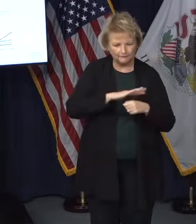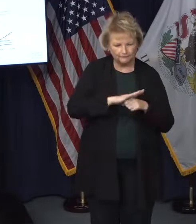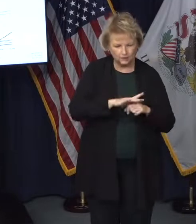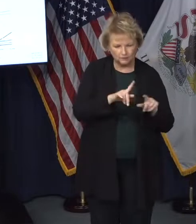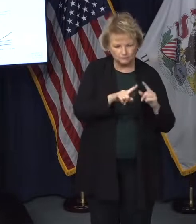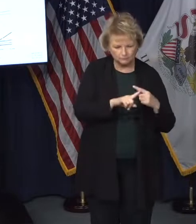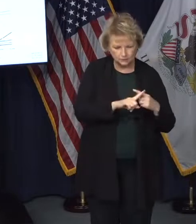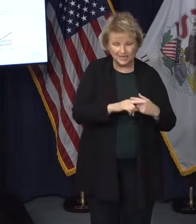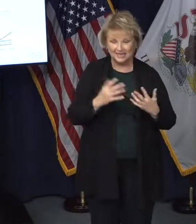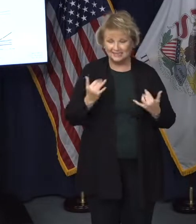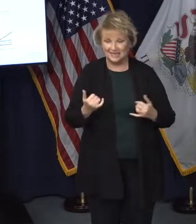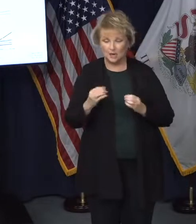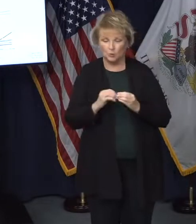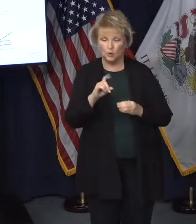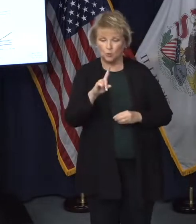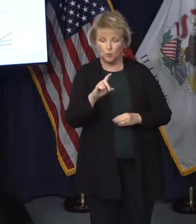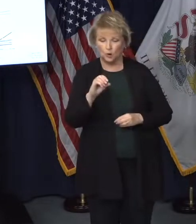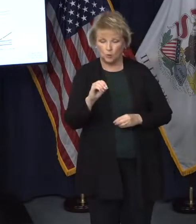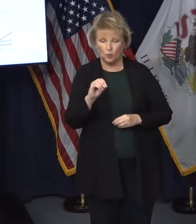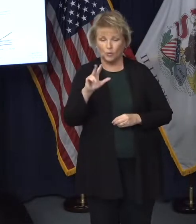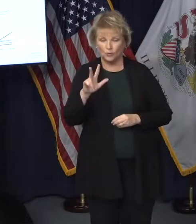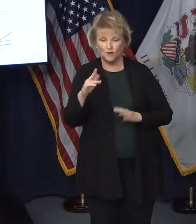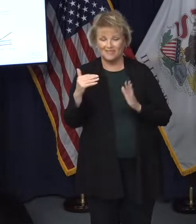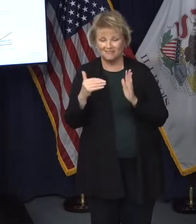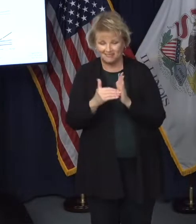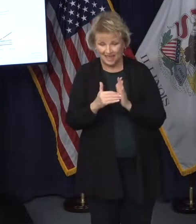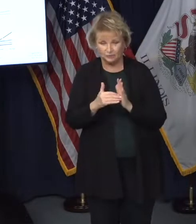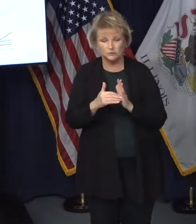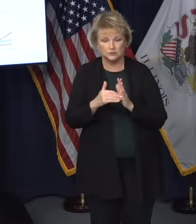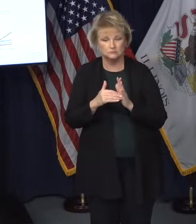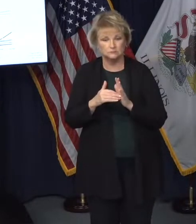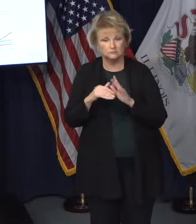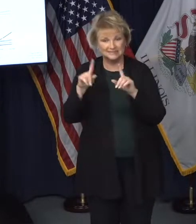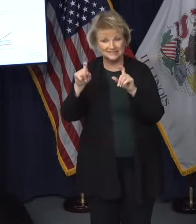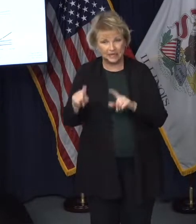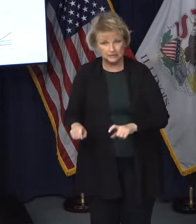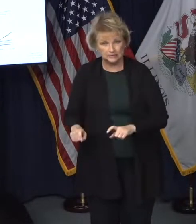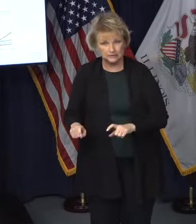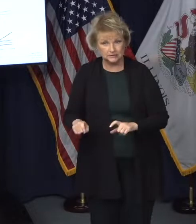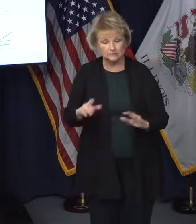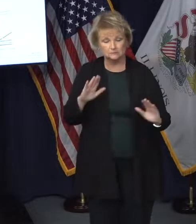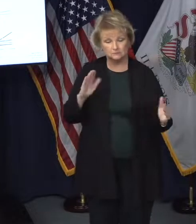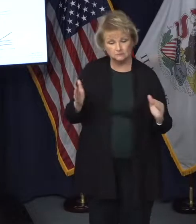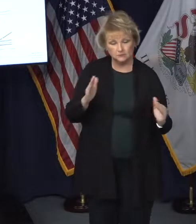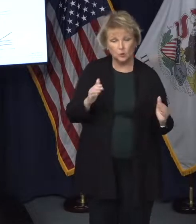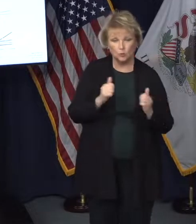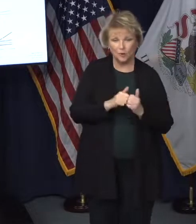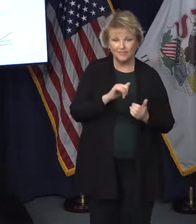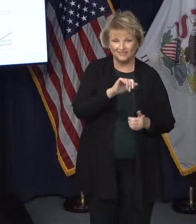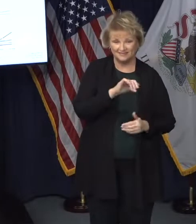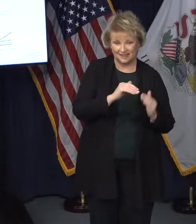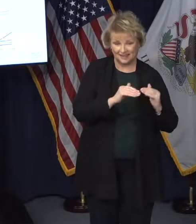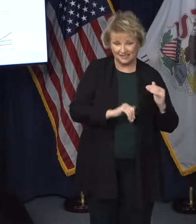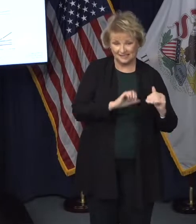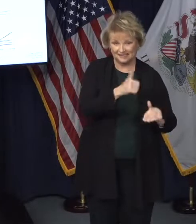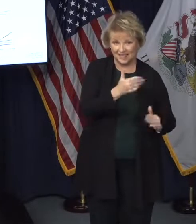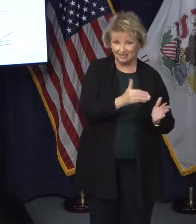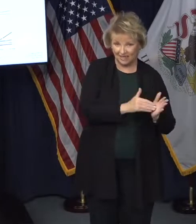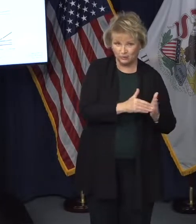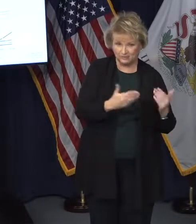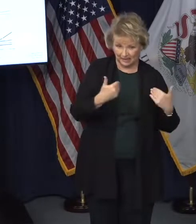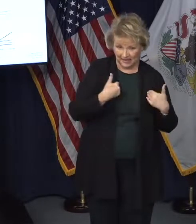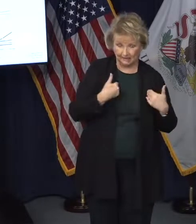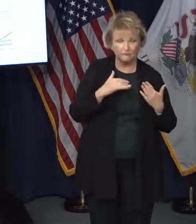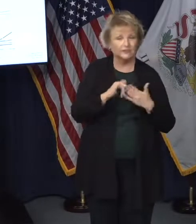today with 103,000 reported specimens. And that's a terrific number.